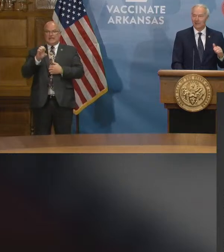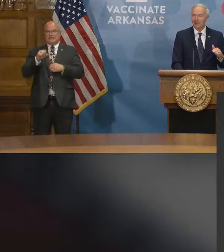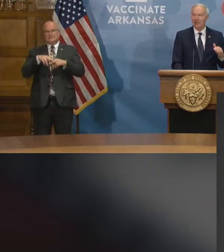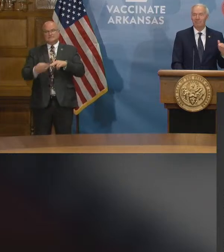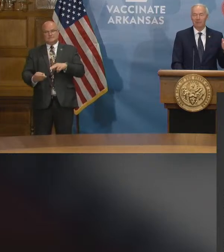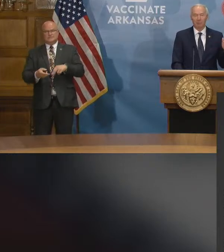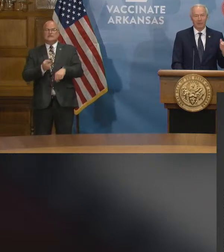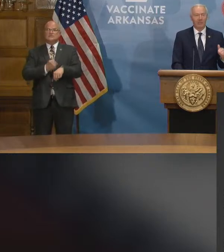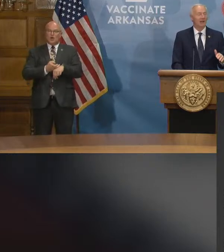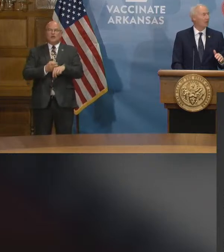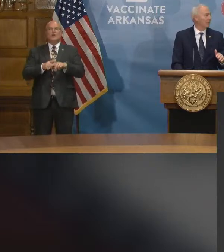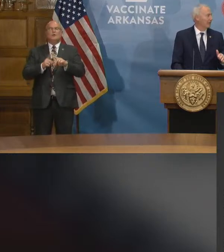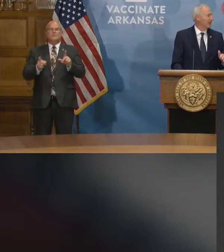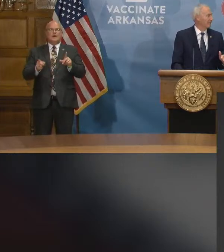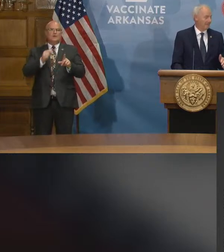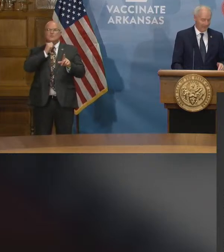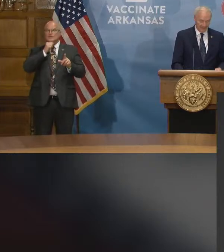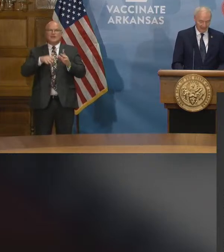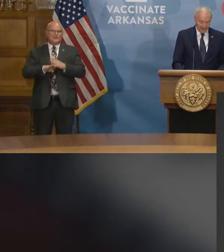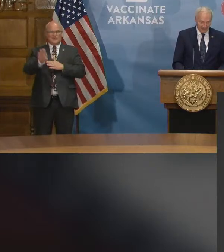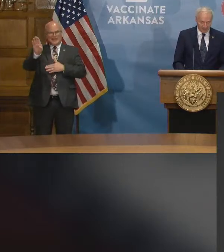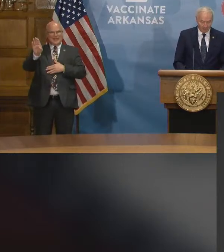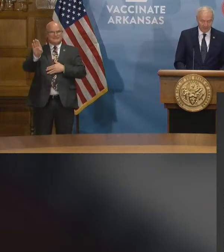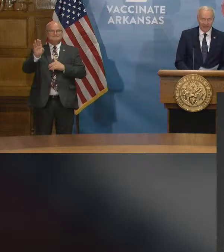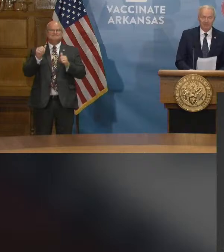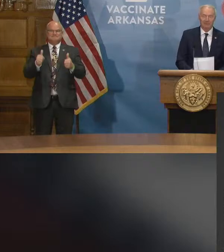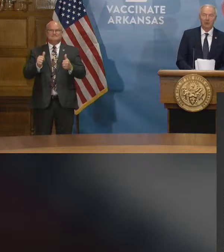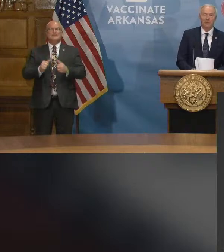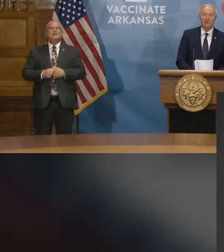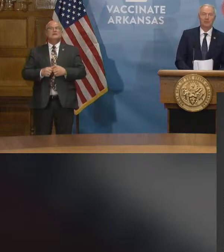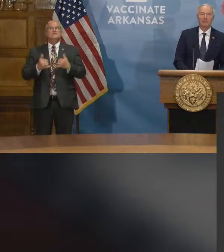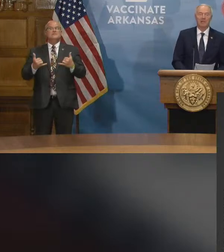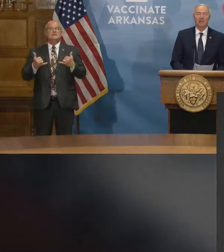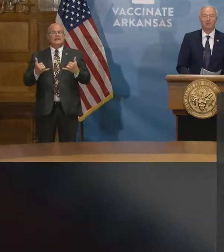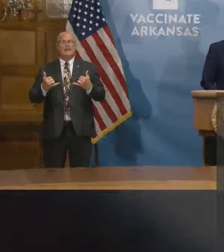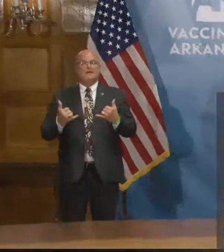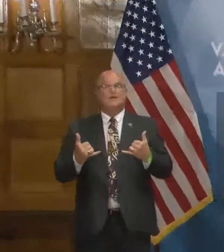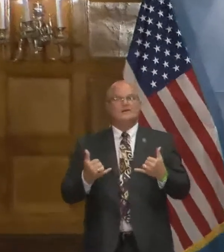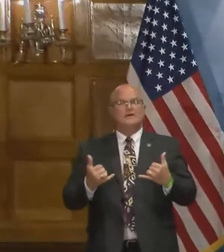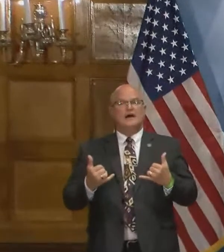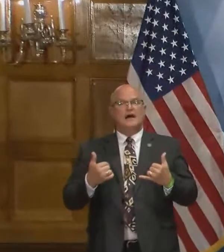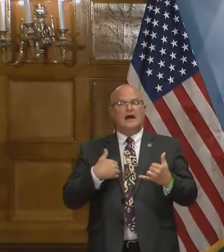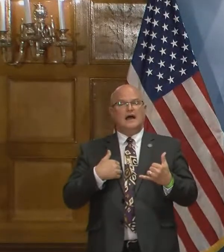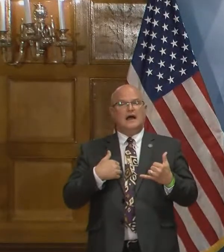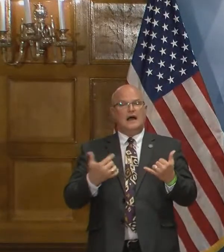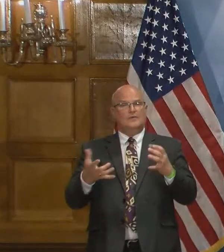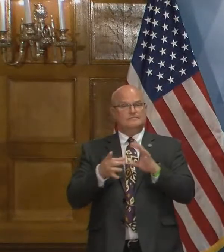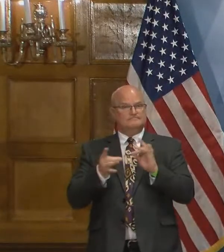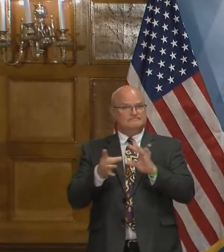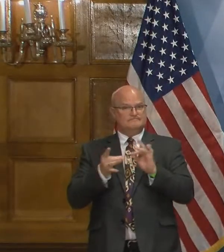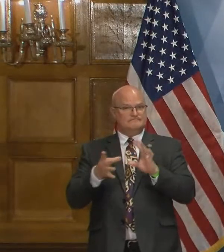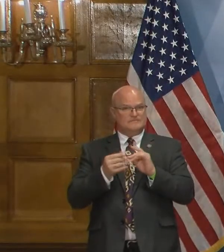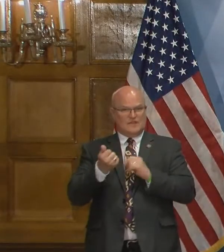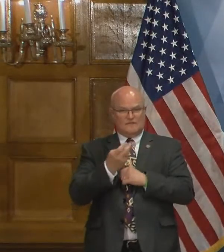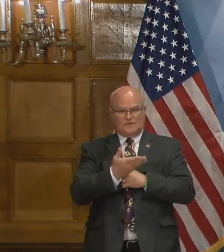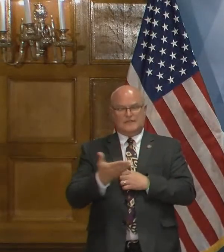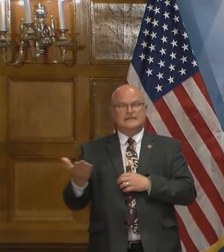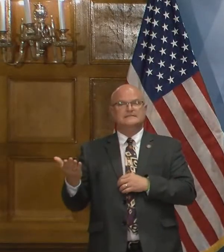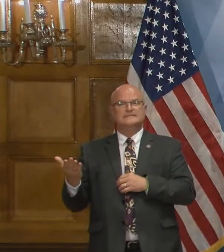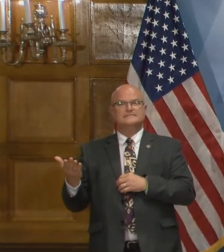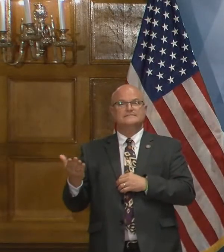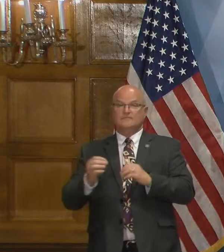lower. It's hard, but we're not going up. And so with that, before I turn over to Dr. Romero, let me just emphasize a couple